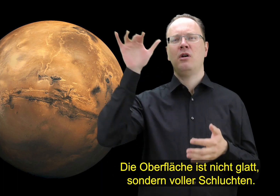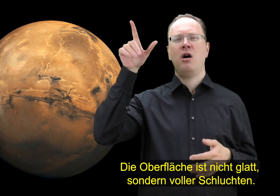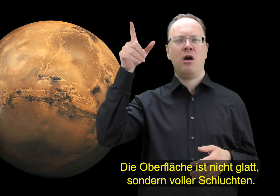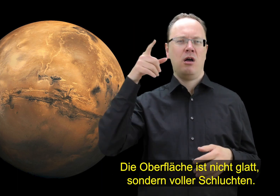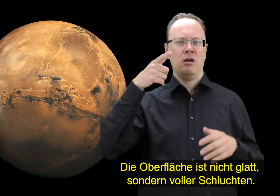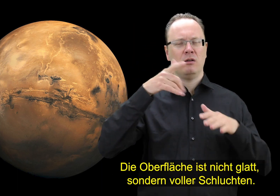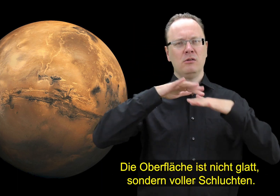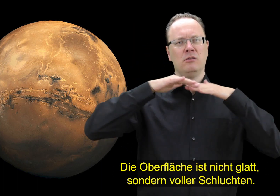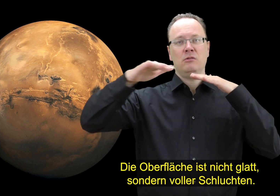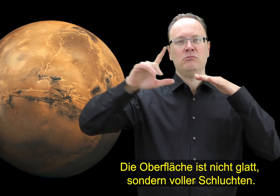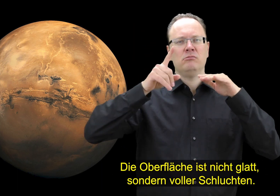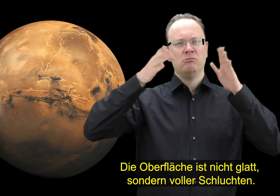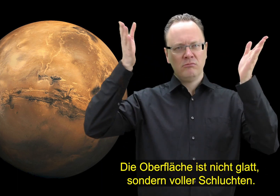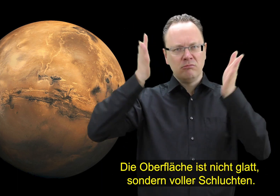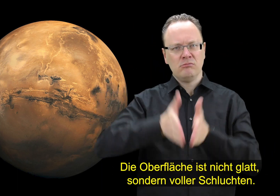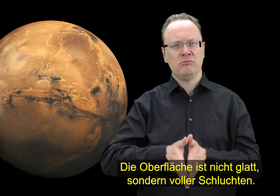Venus.